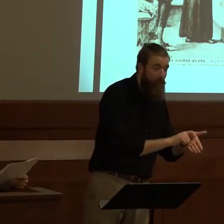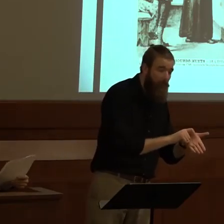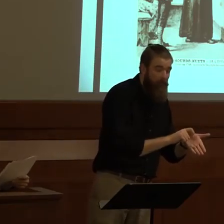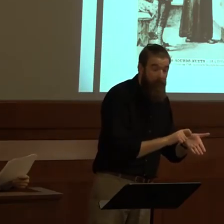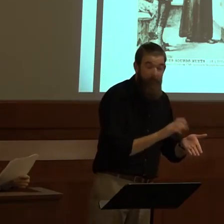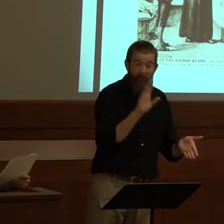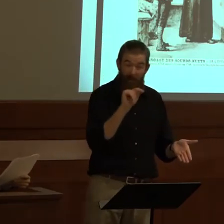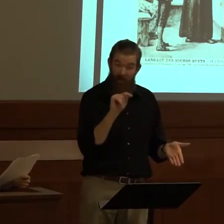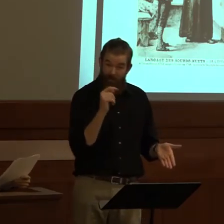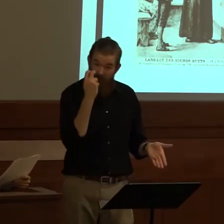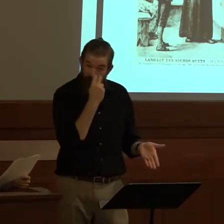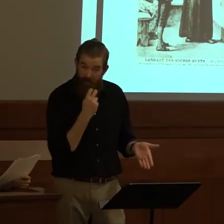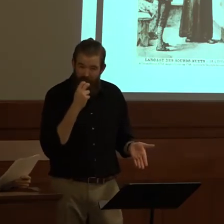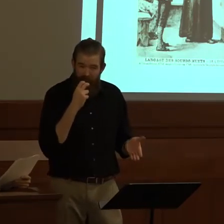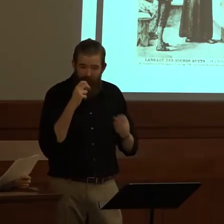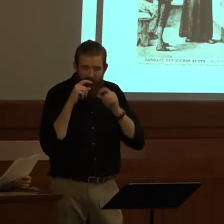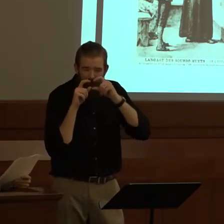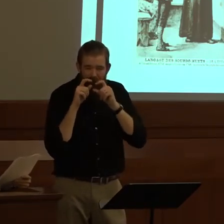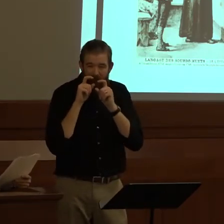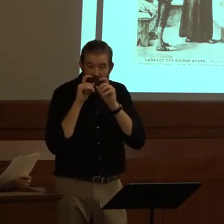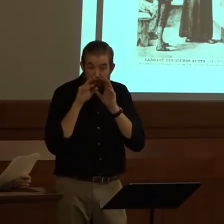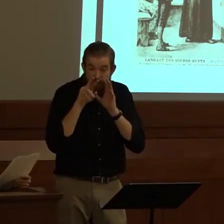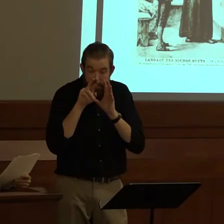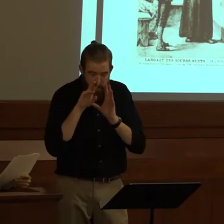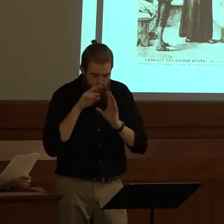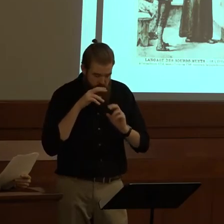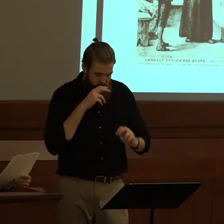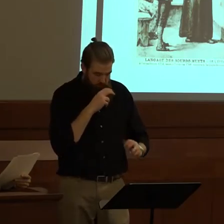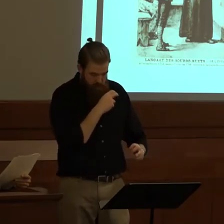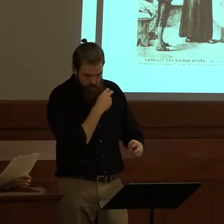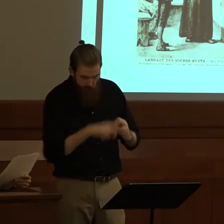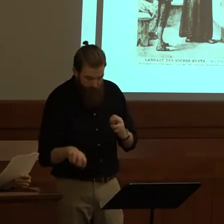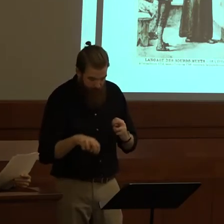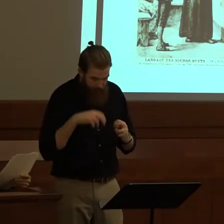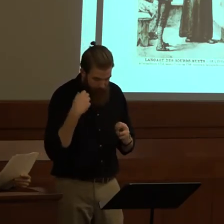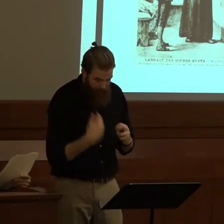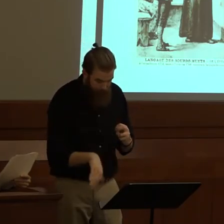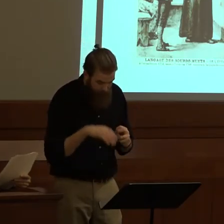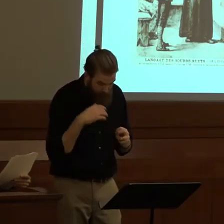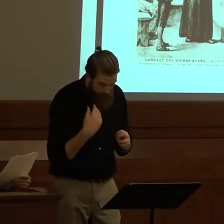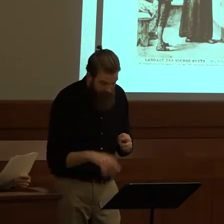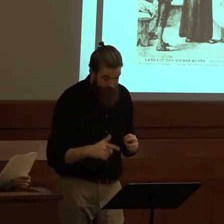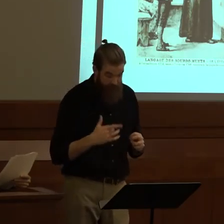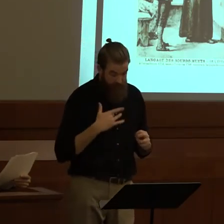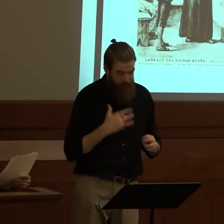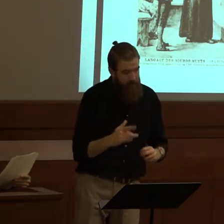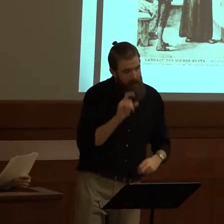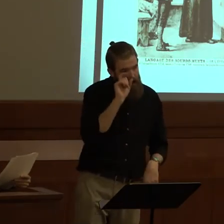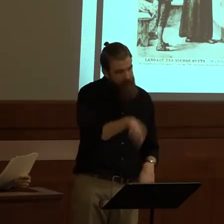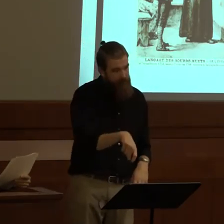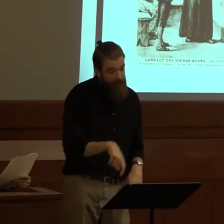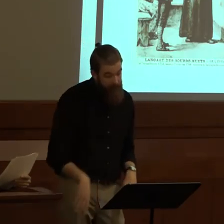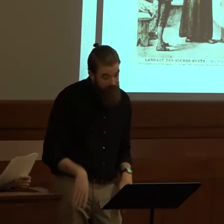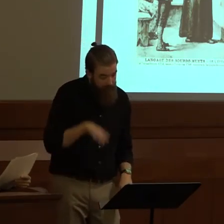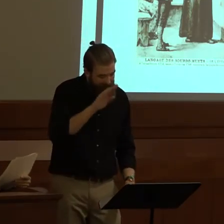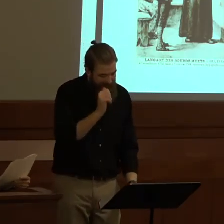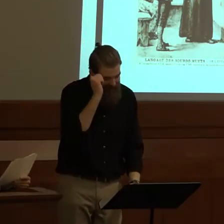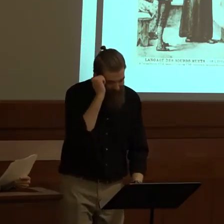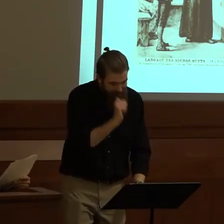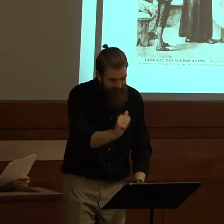daily for years in childhood and adolescence, while hearing children were spending time learning history, science, and